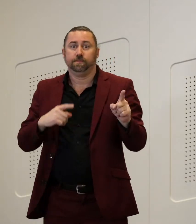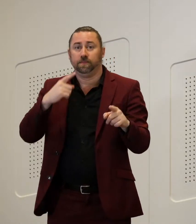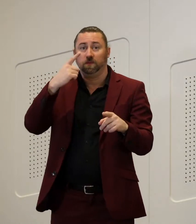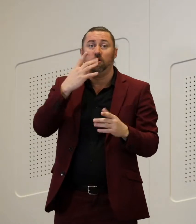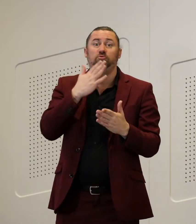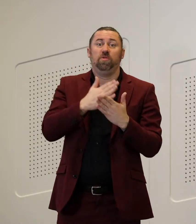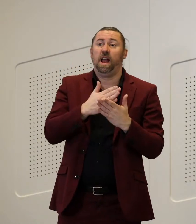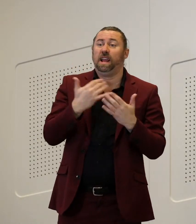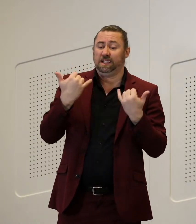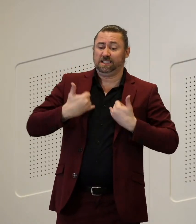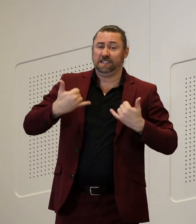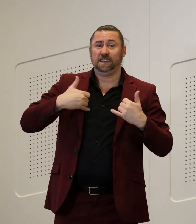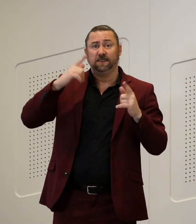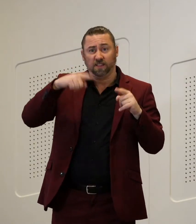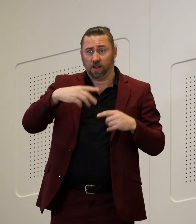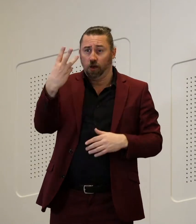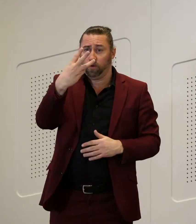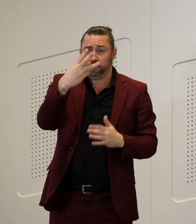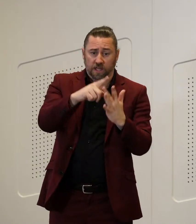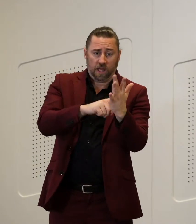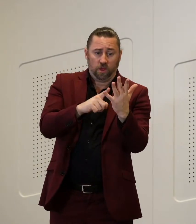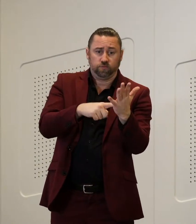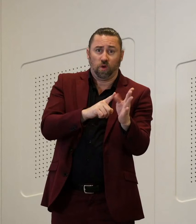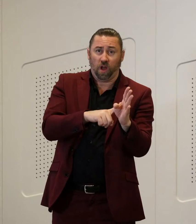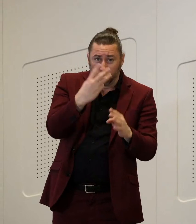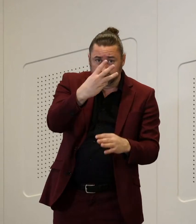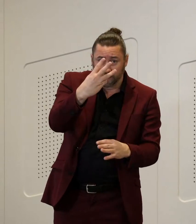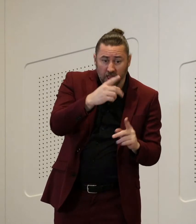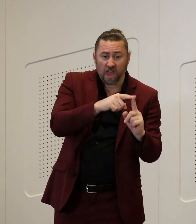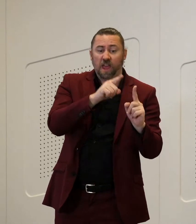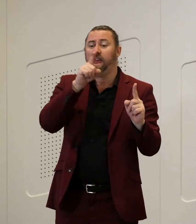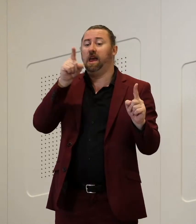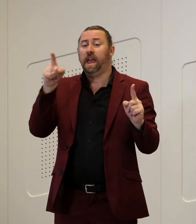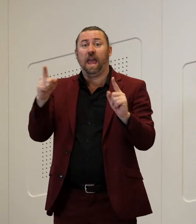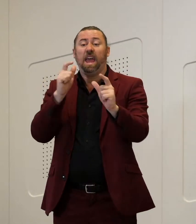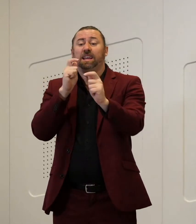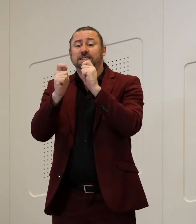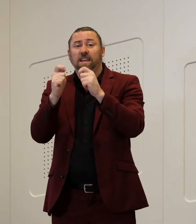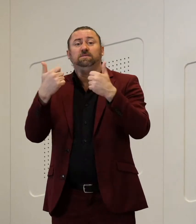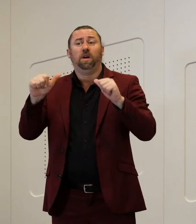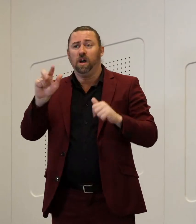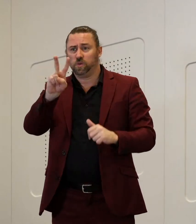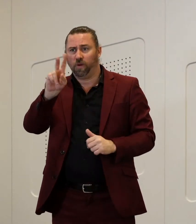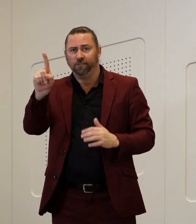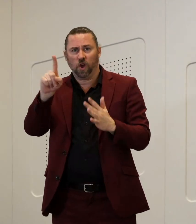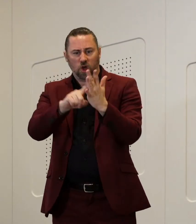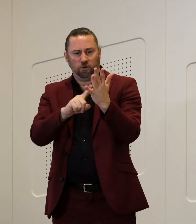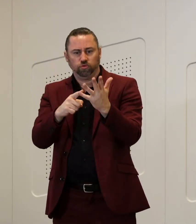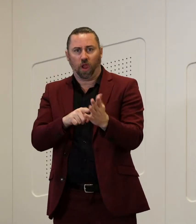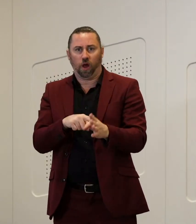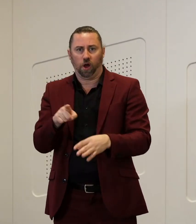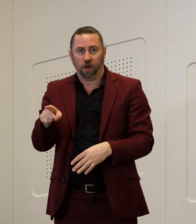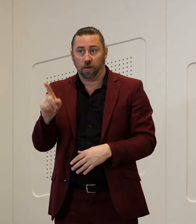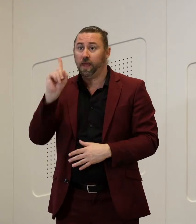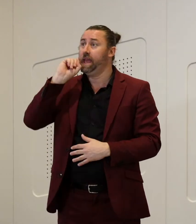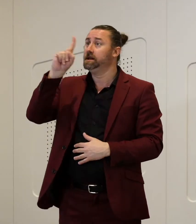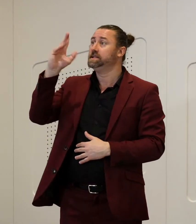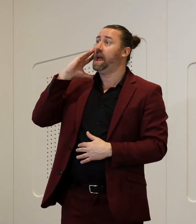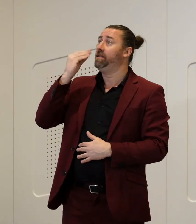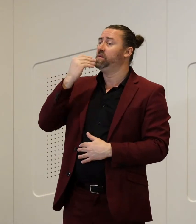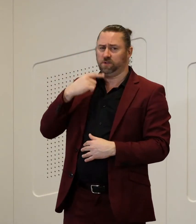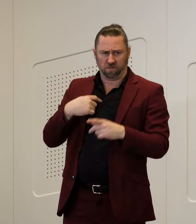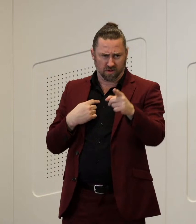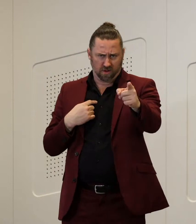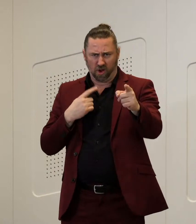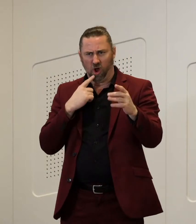on the 13th of July and got tested on the 21st of July, and it came back yesterday afternoon. A